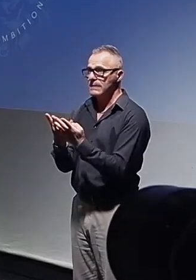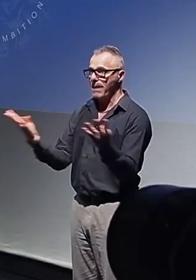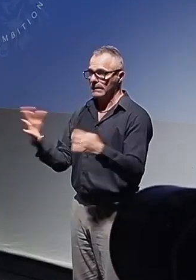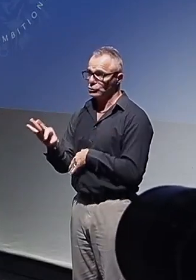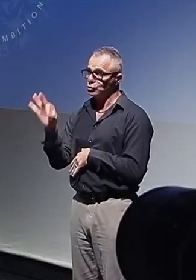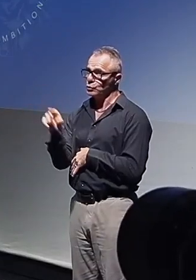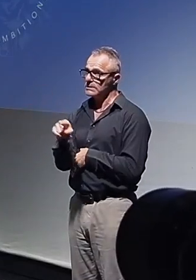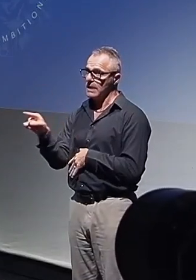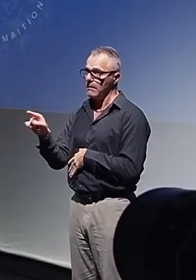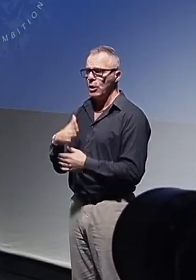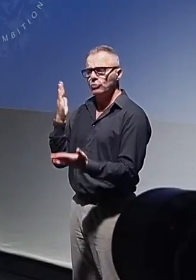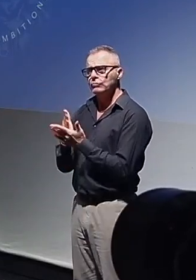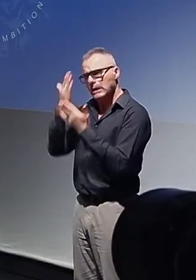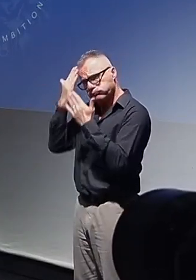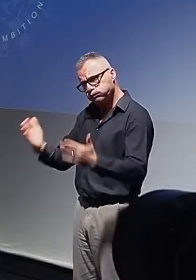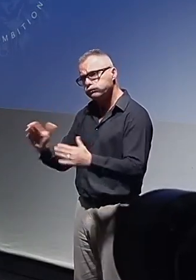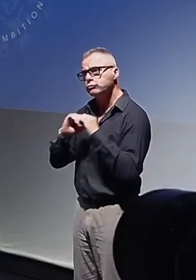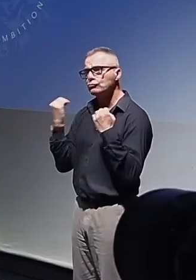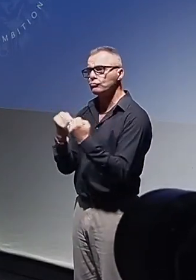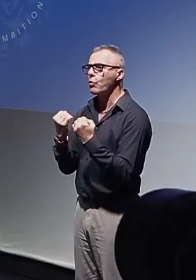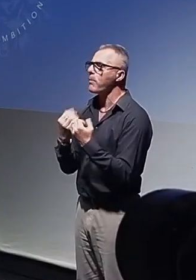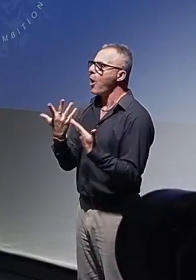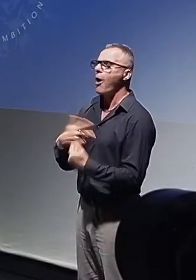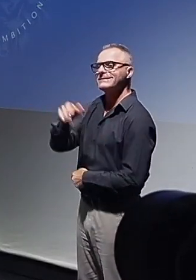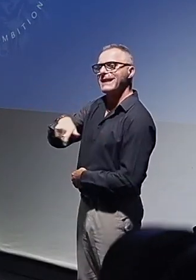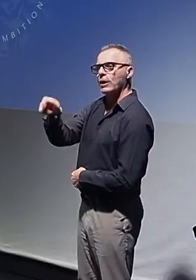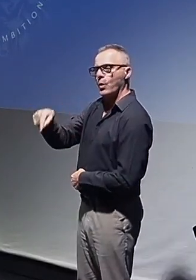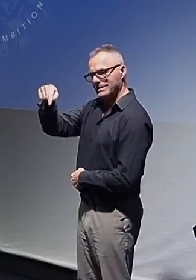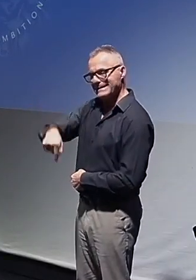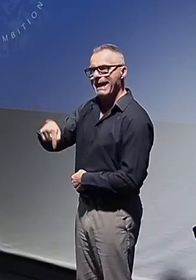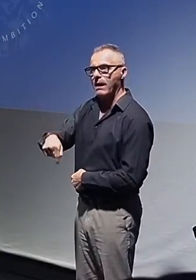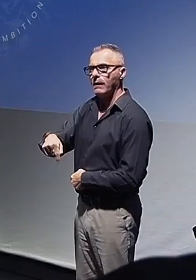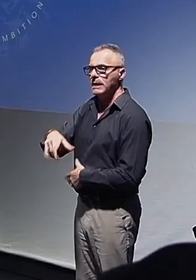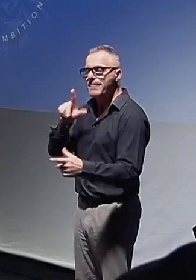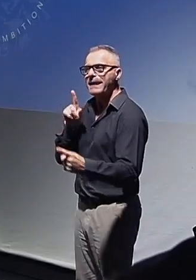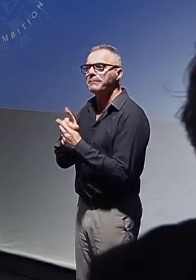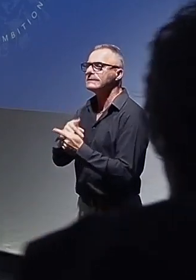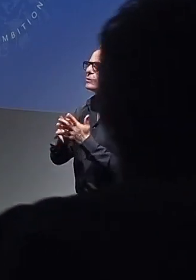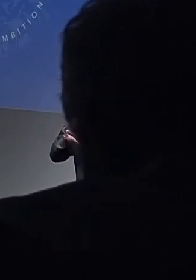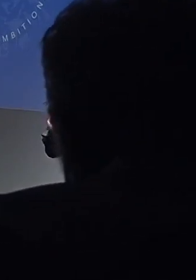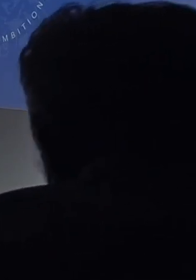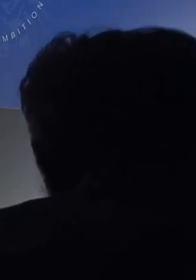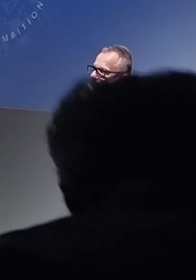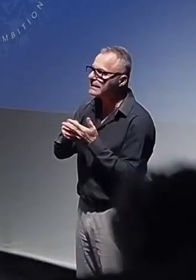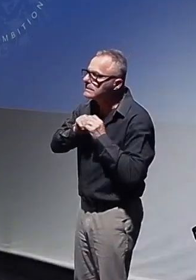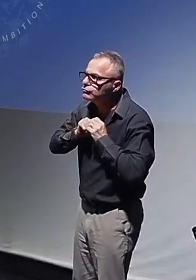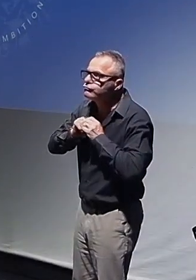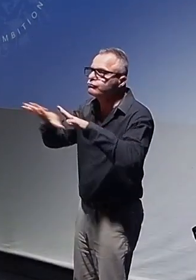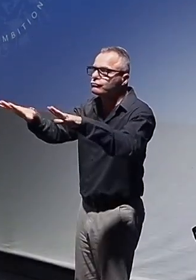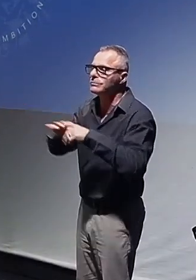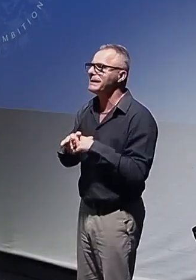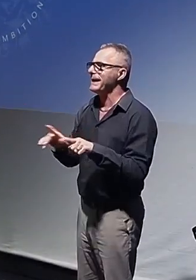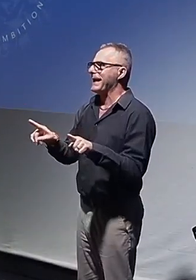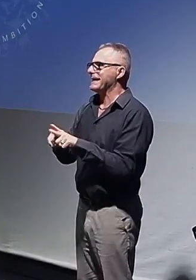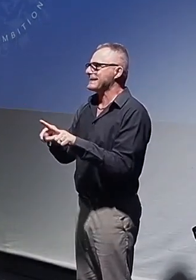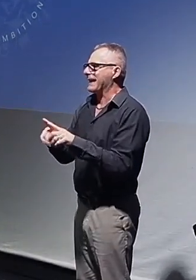It's a very august group of key stakeholders in the college get together in November. Let us go out. It's like something in